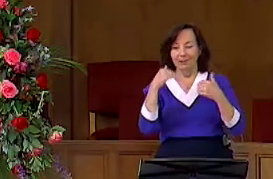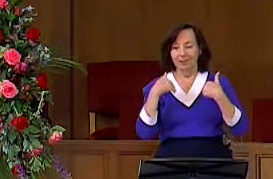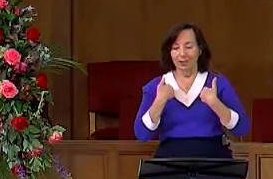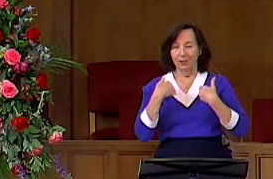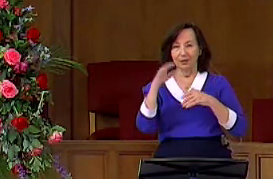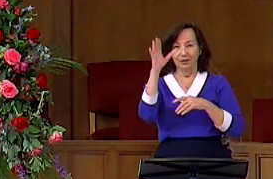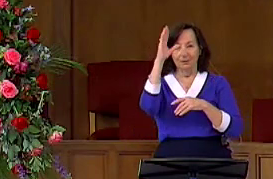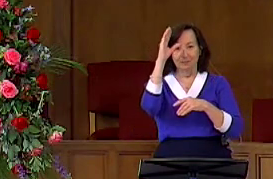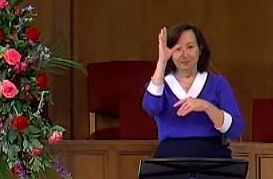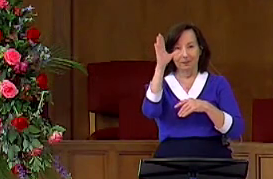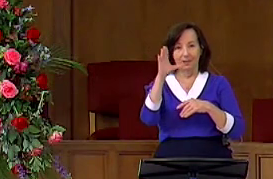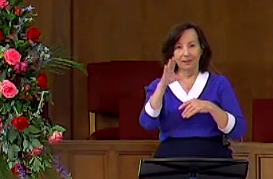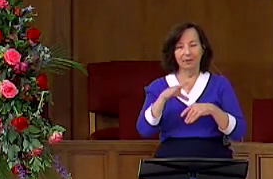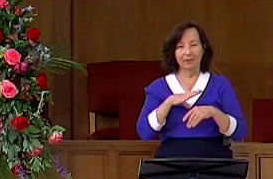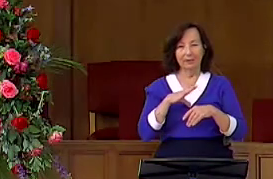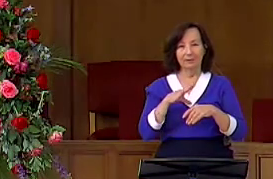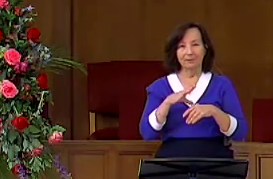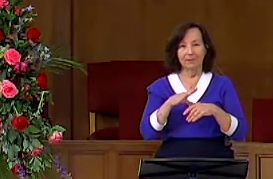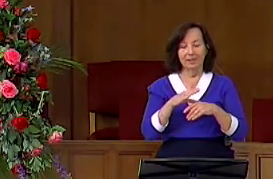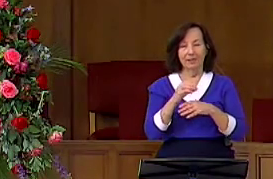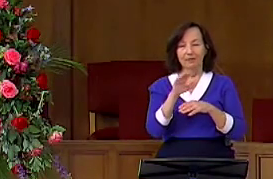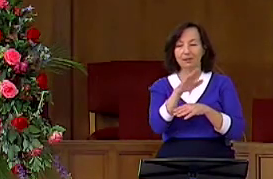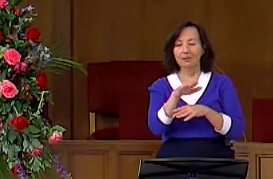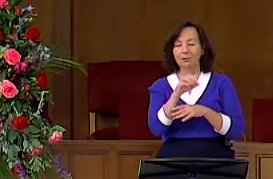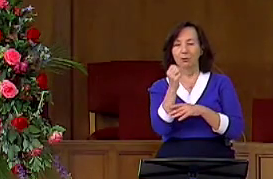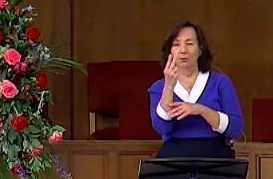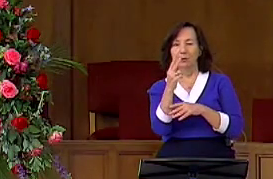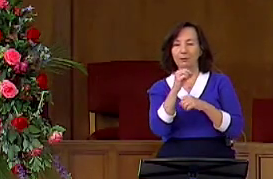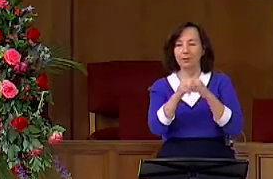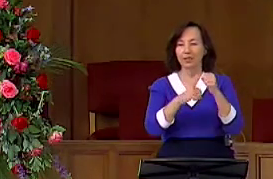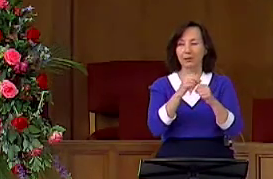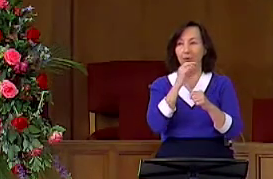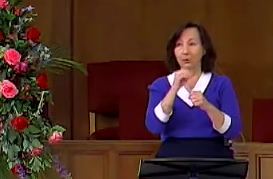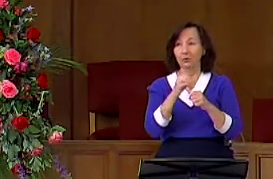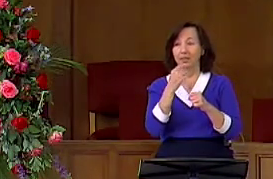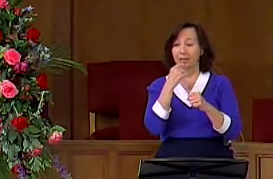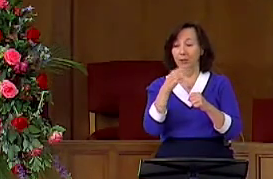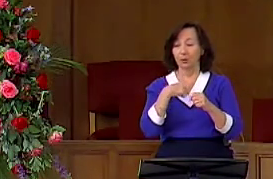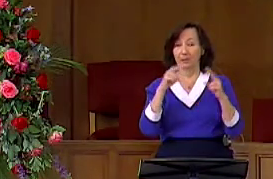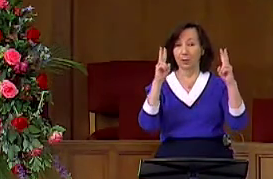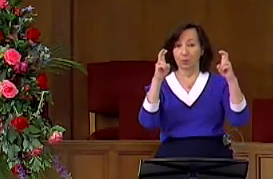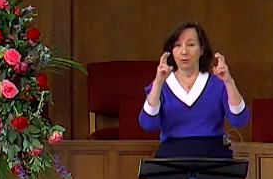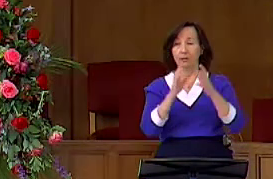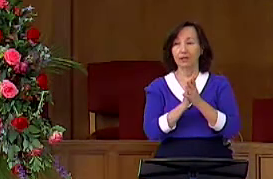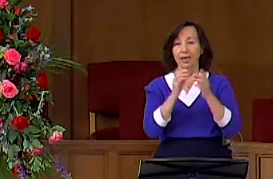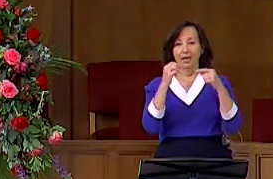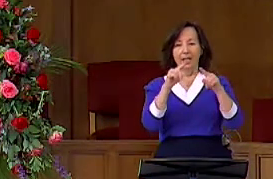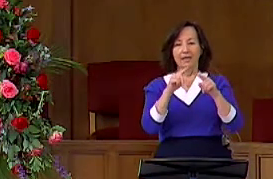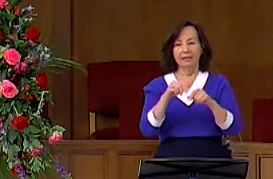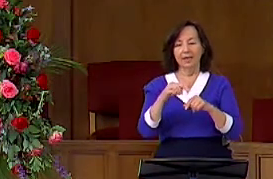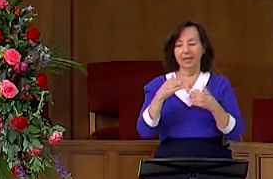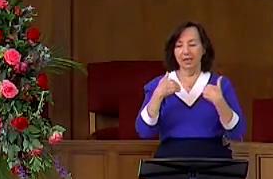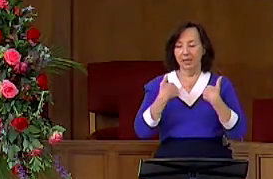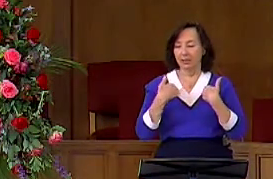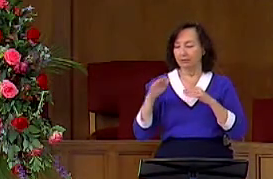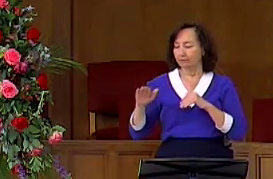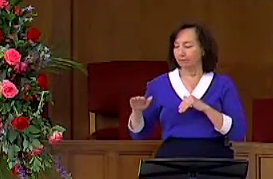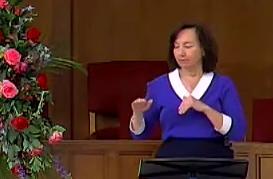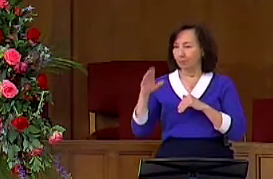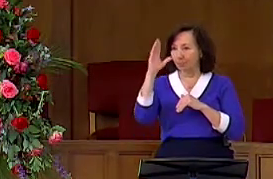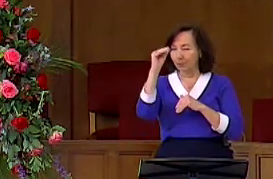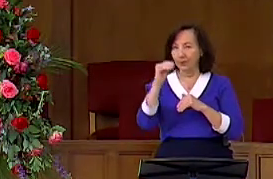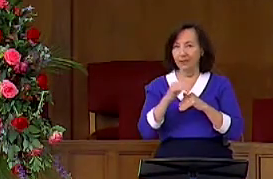He was only about 12 years old, and he told me, quote, "As a young kid, I initially did